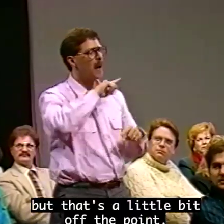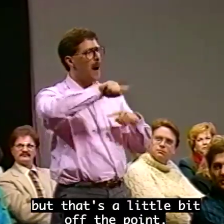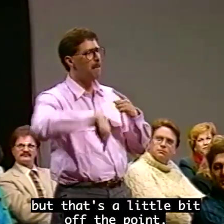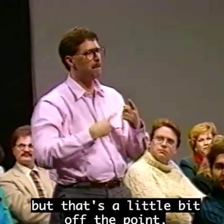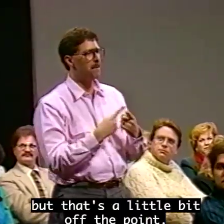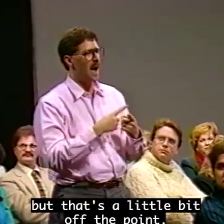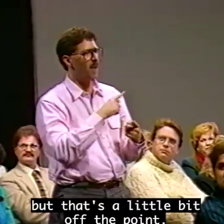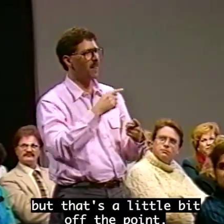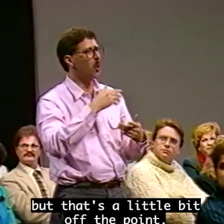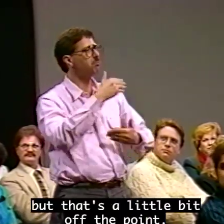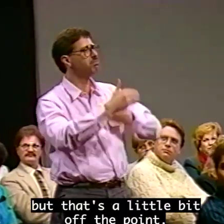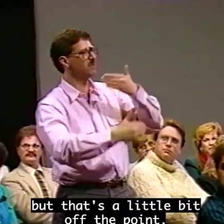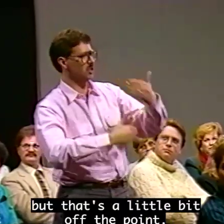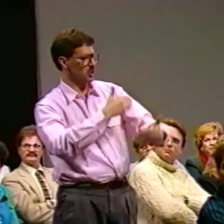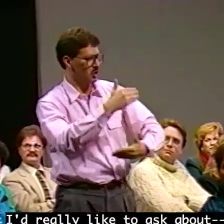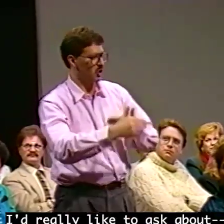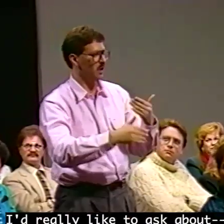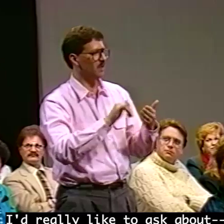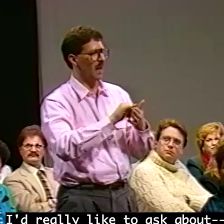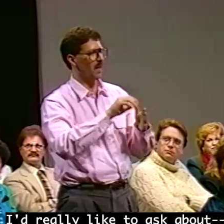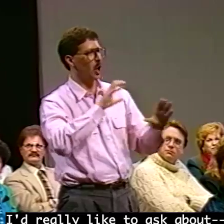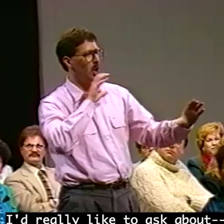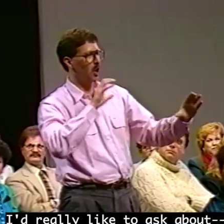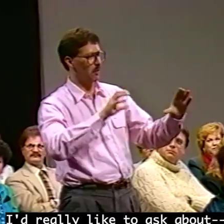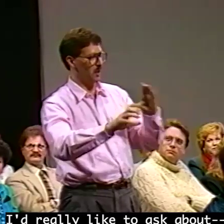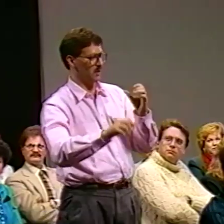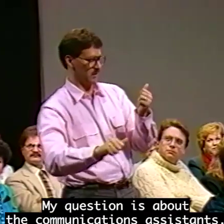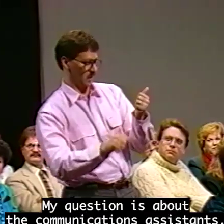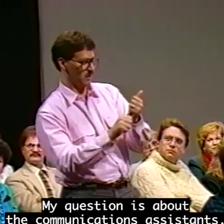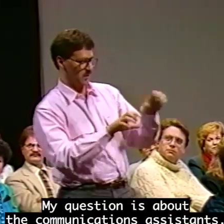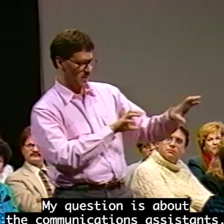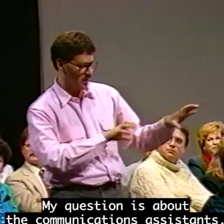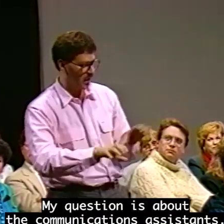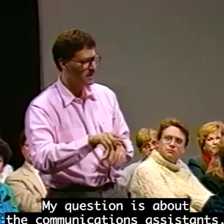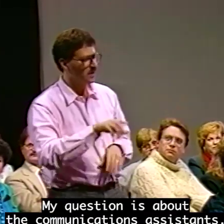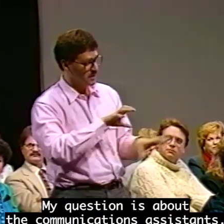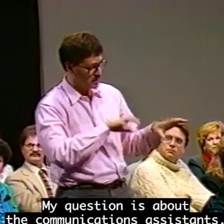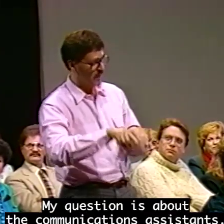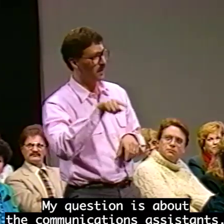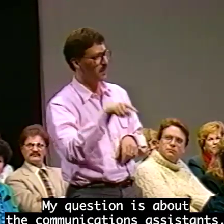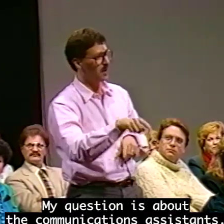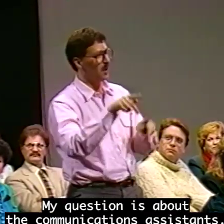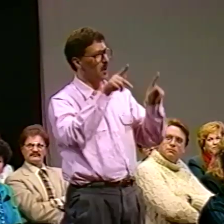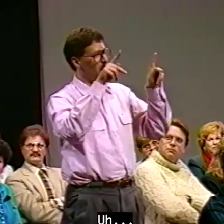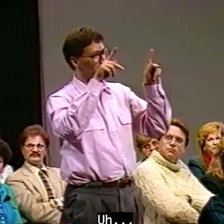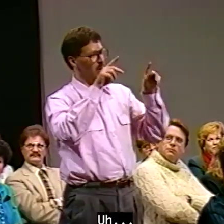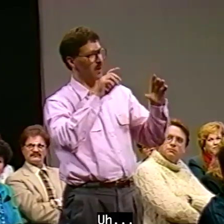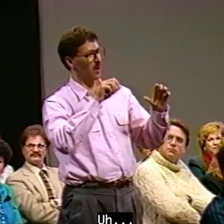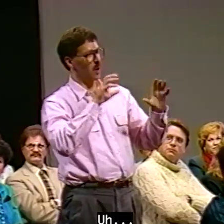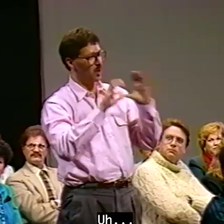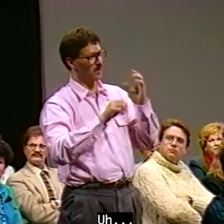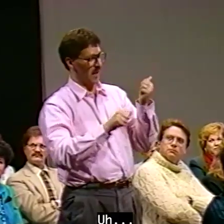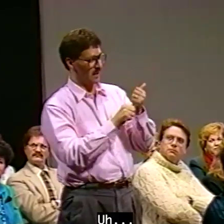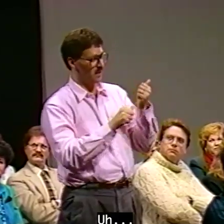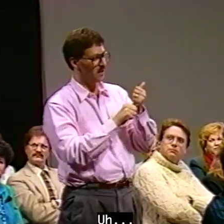But that's a little bit off the point. I'd really like to ask about, my question is about the communications assistants.